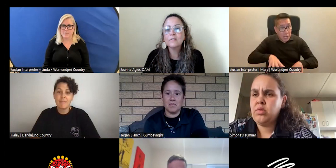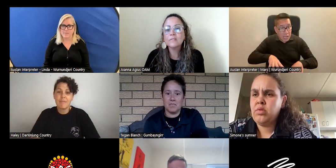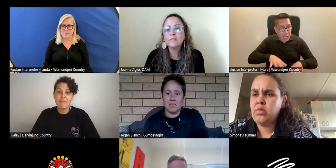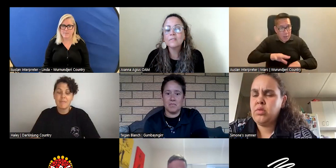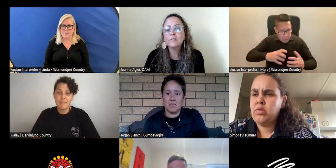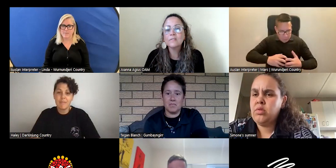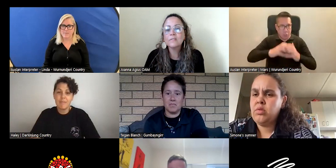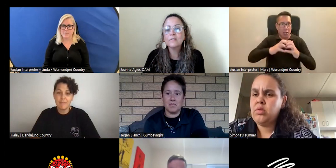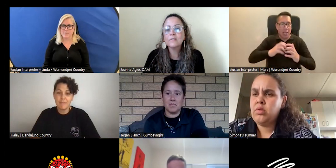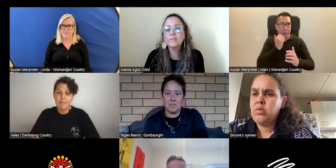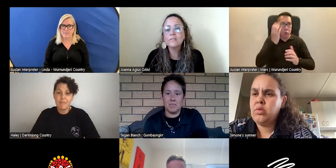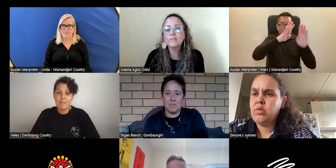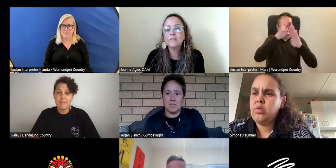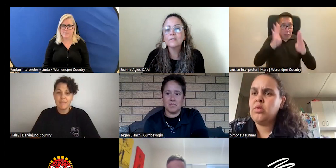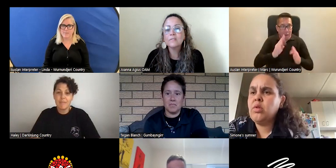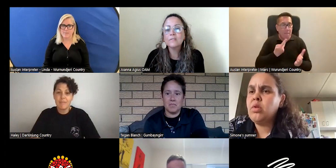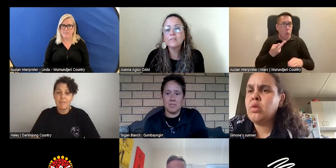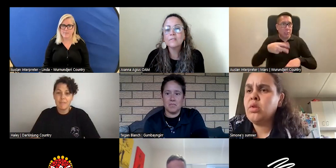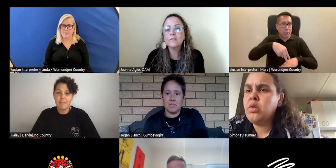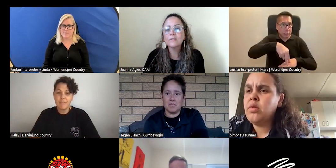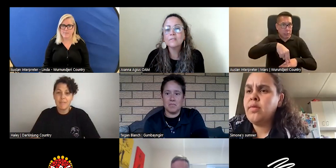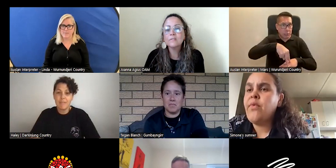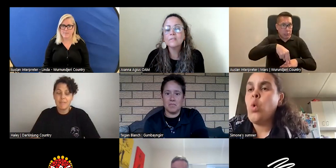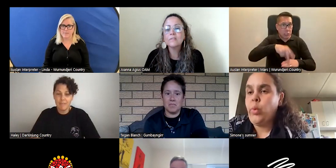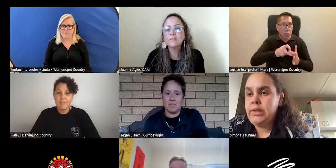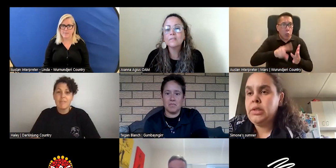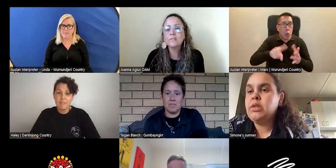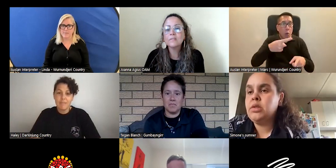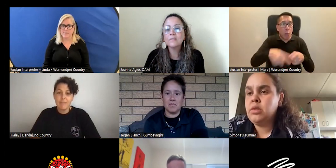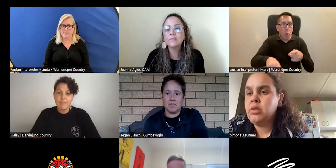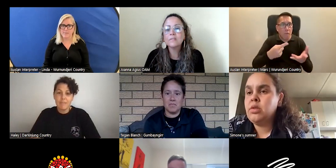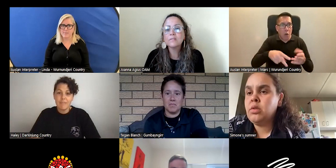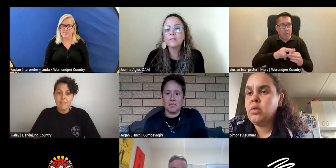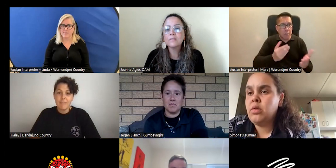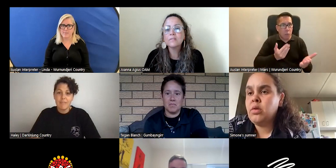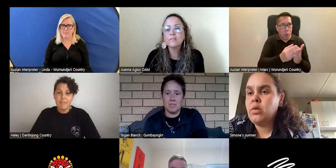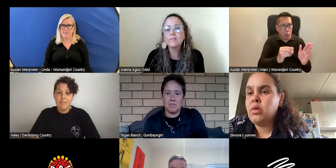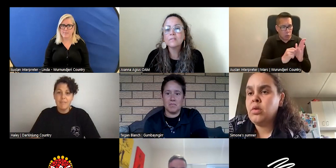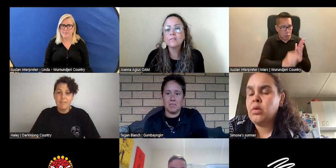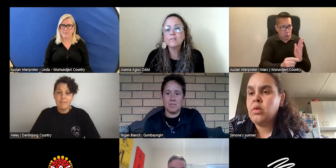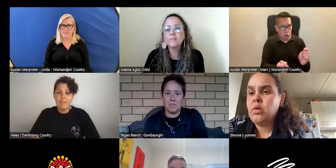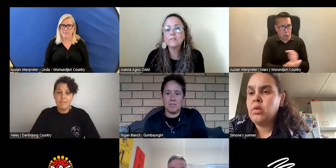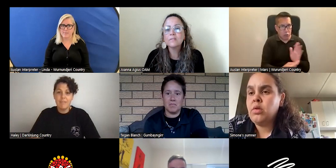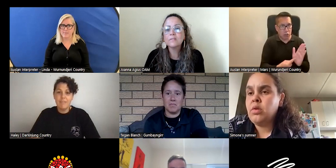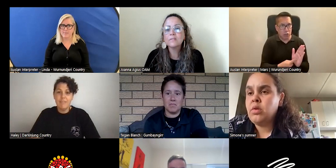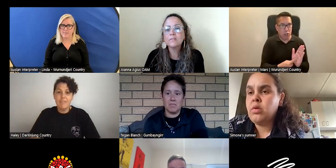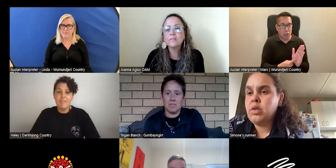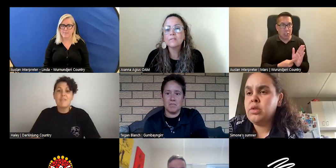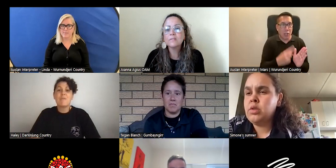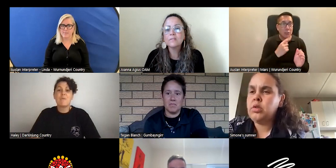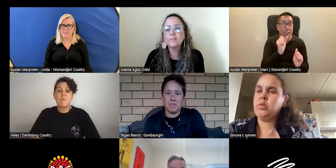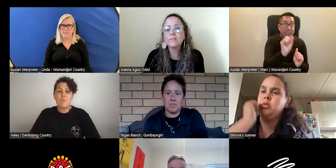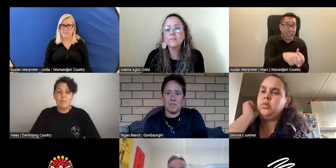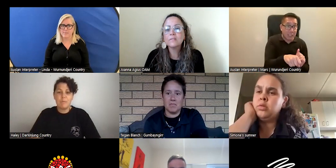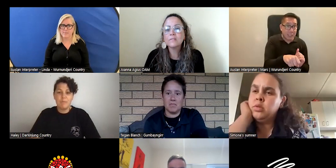an Aboriginal and Torres Strait Islander voice. Do you approve of this proposed alteration? And you answer yes,